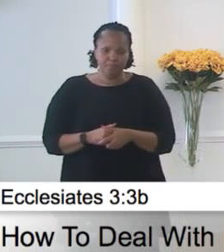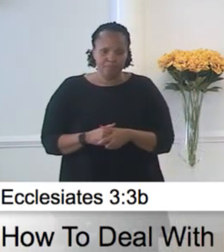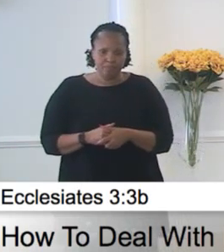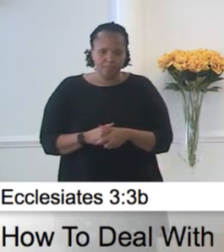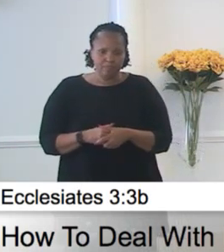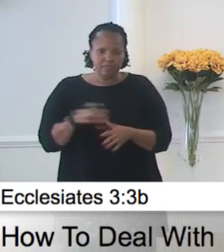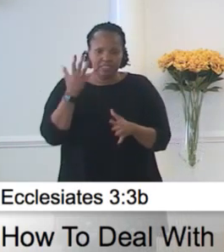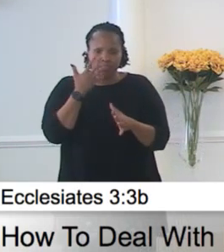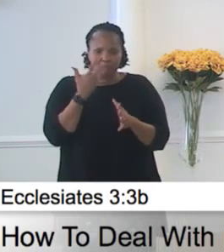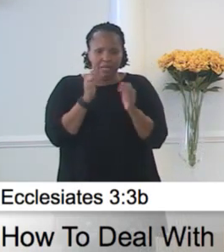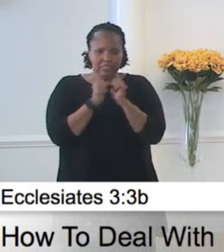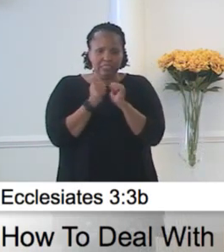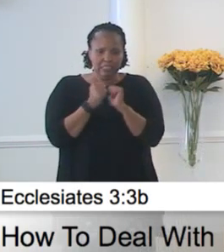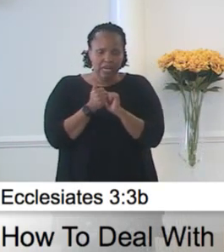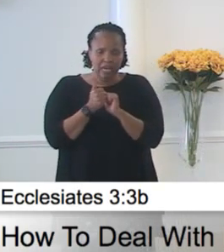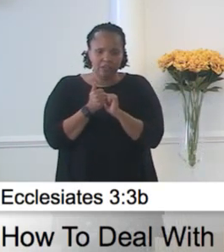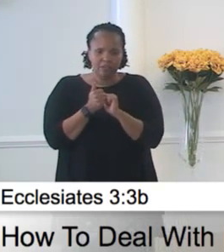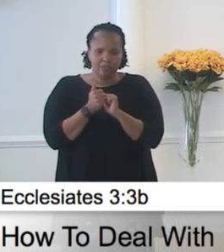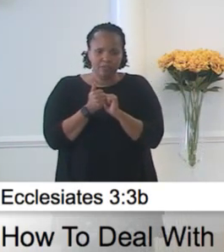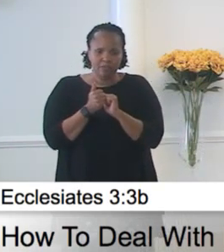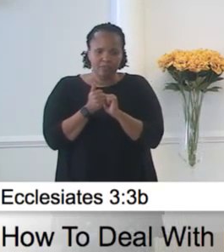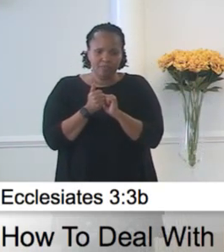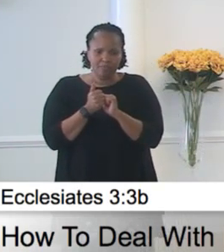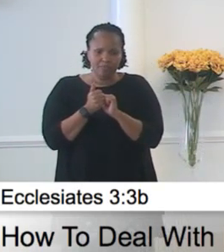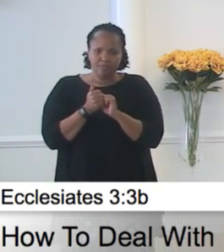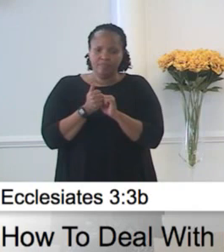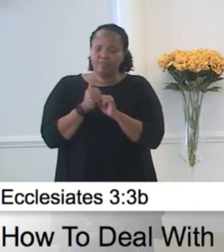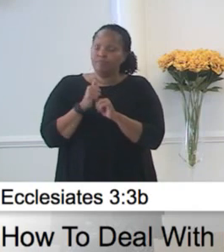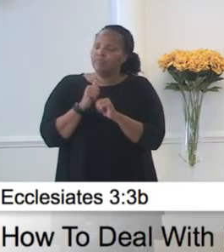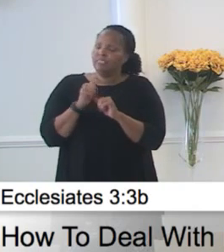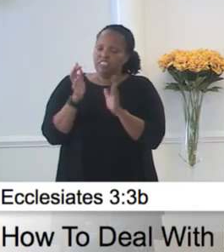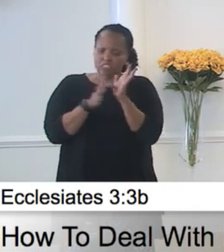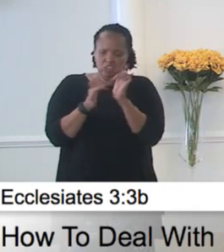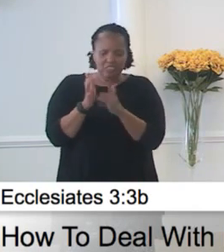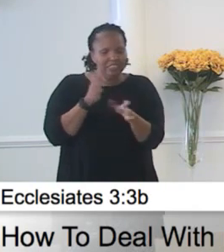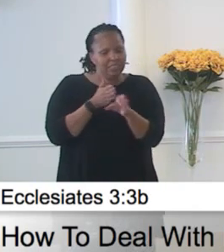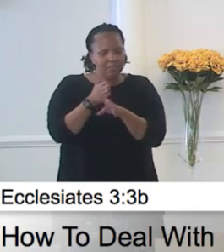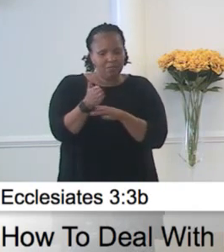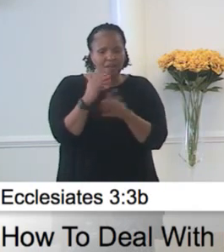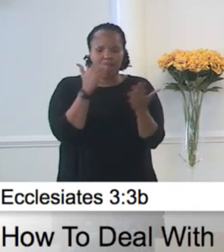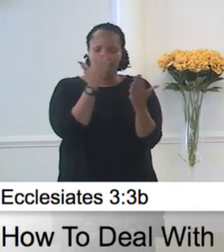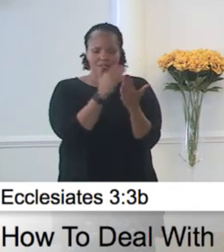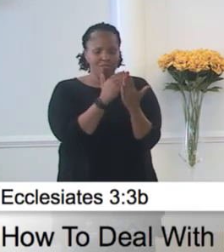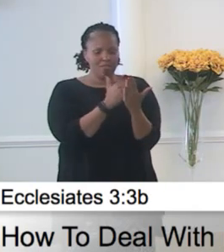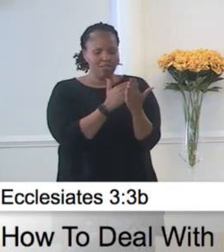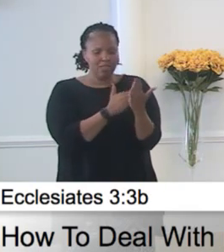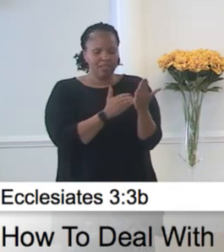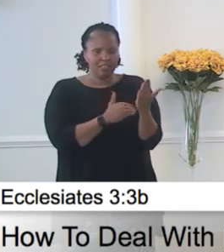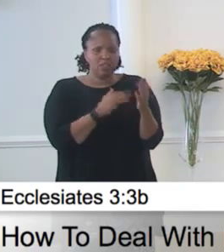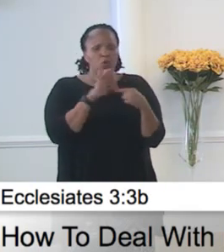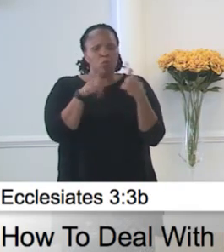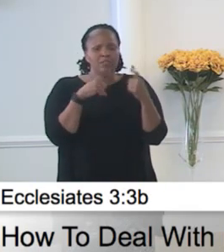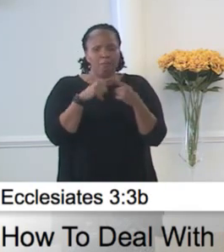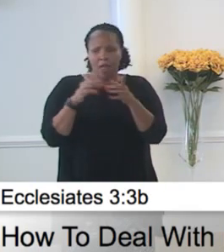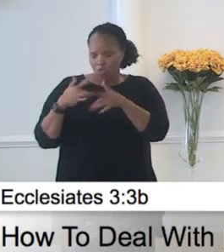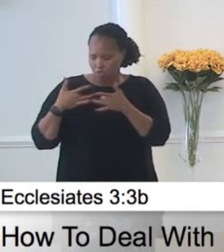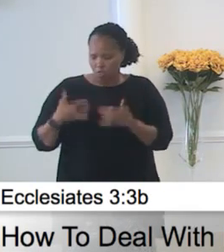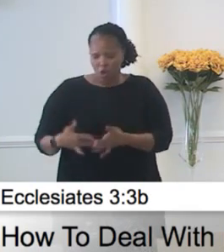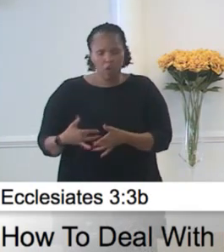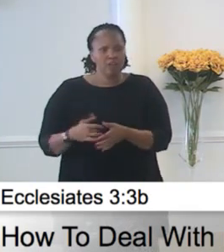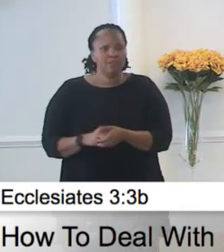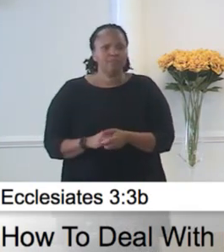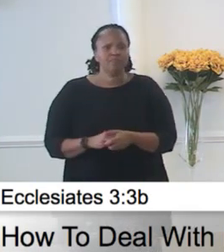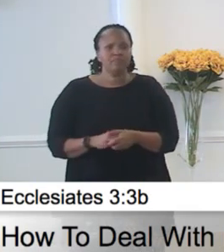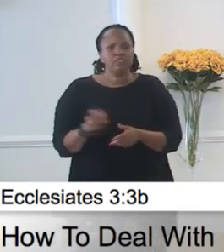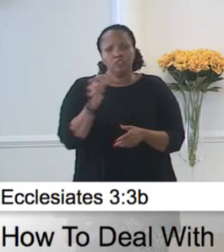It's amazing how his main lesson here was the heart. So it is